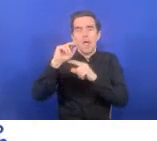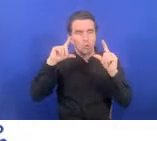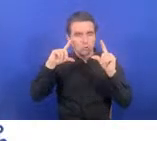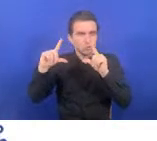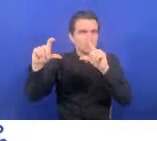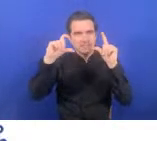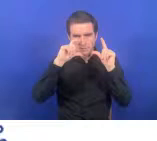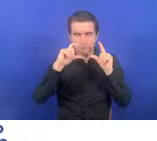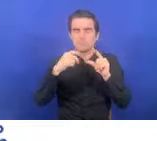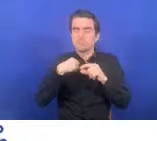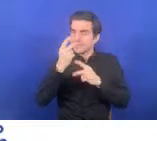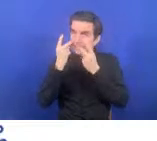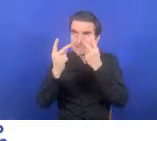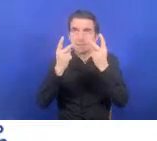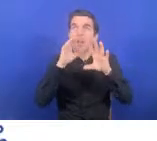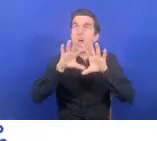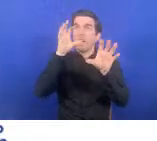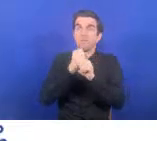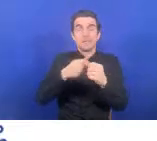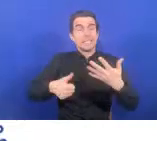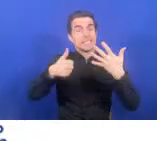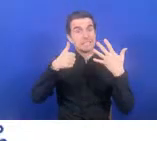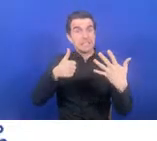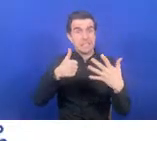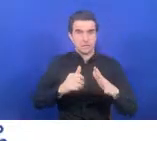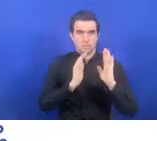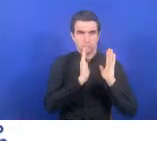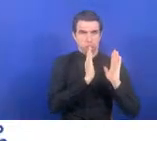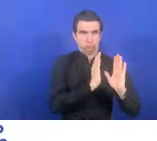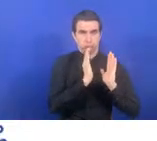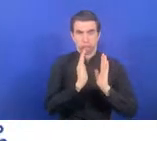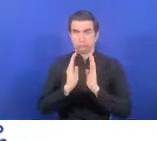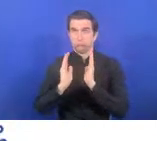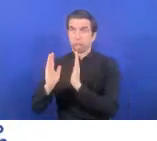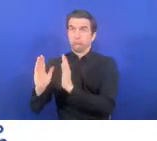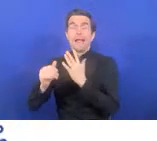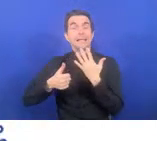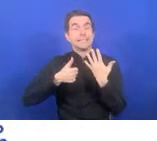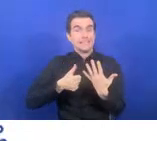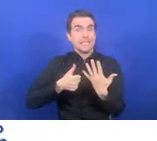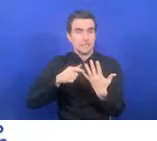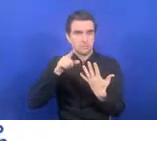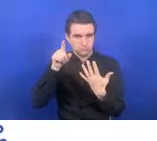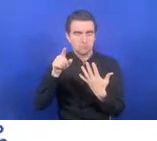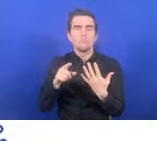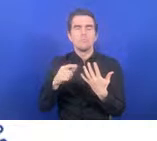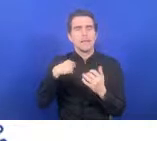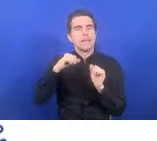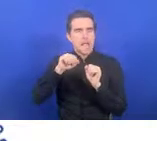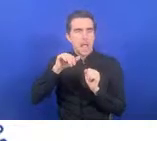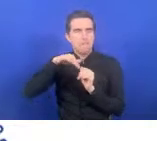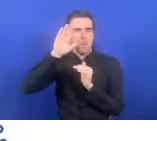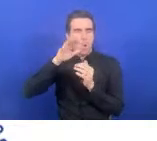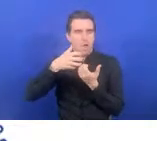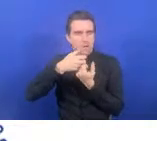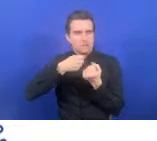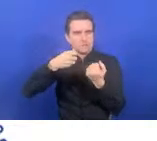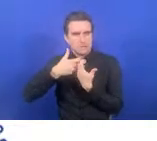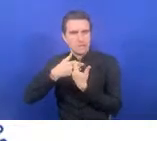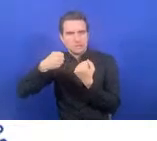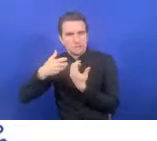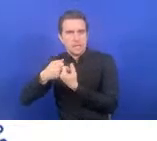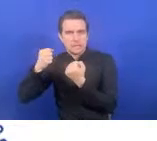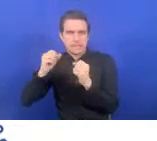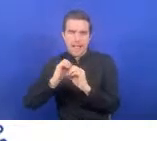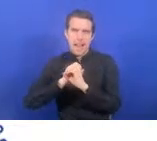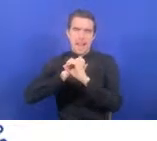the framework of the global reports on women in tourism and also the regional reports as well. So the questions